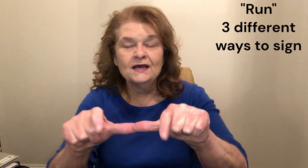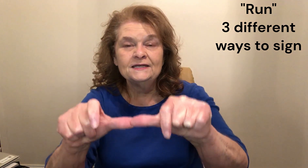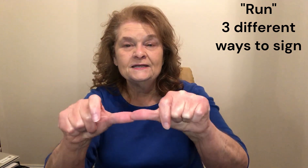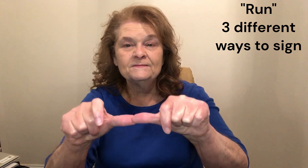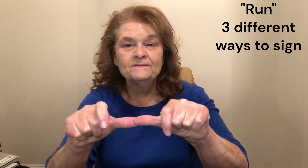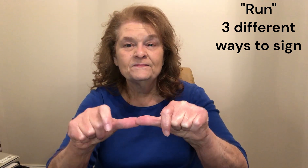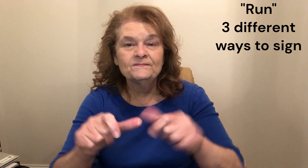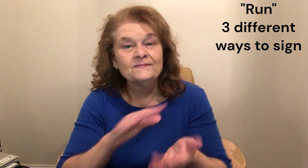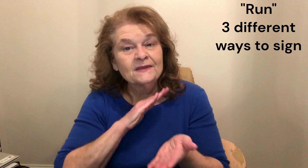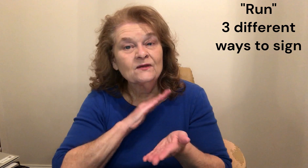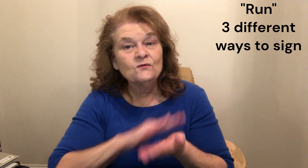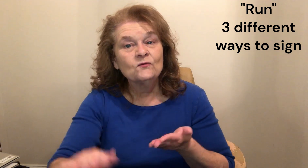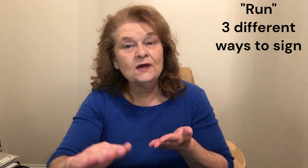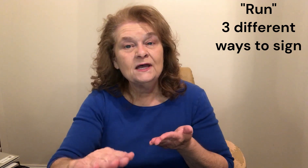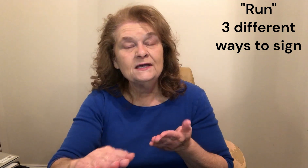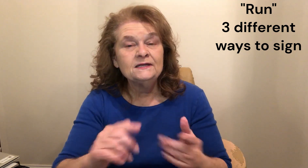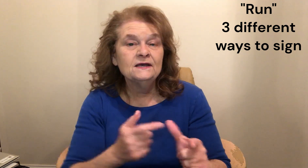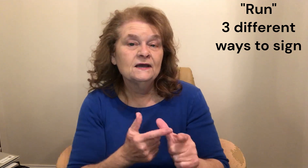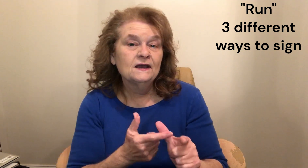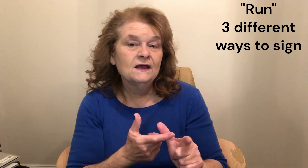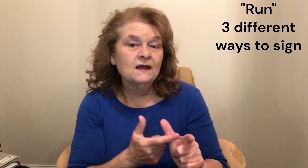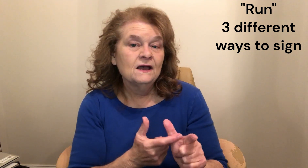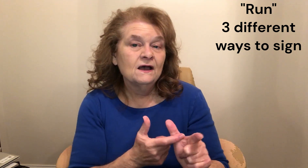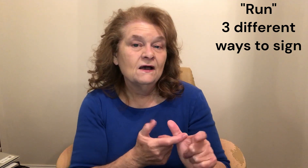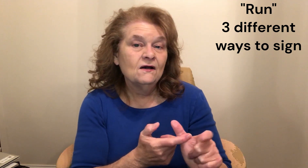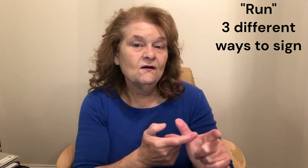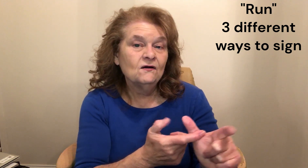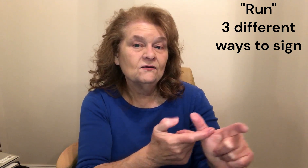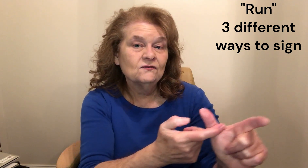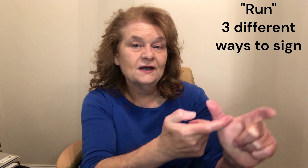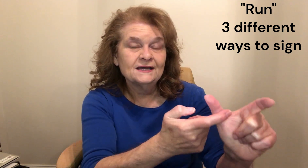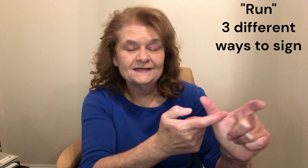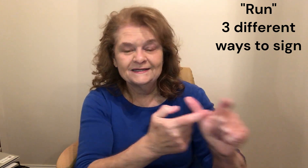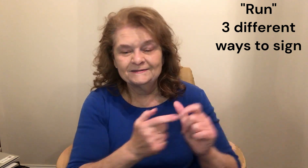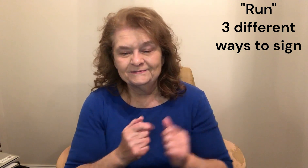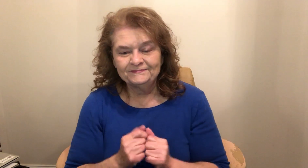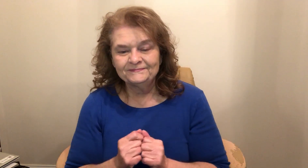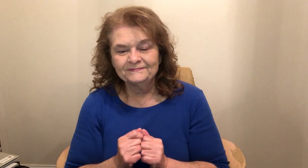Run, run, or run.